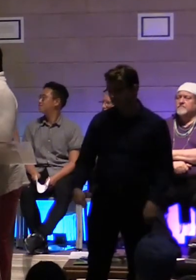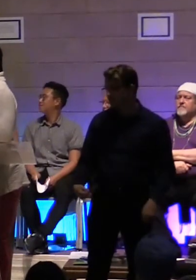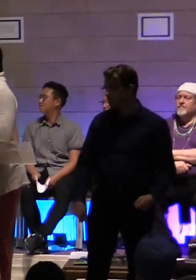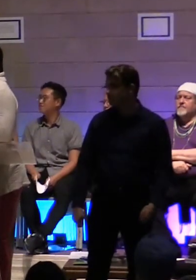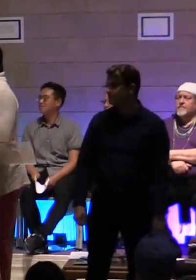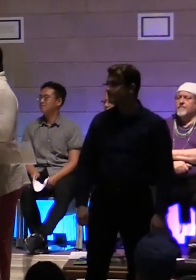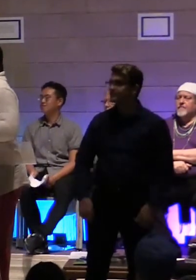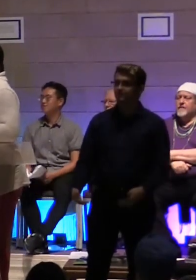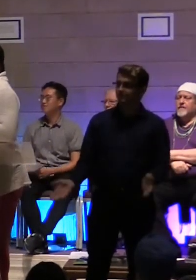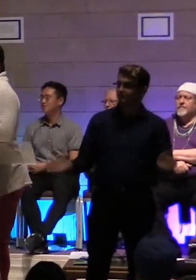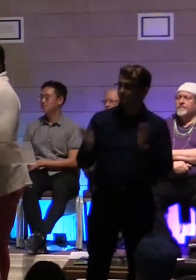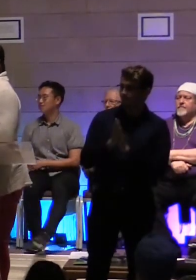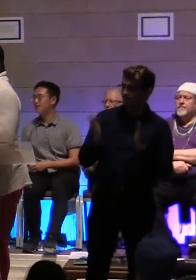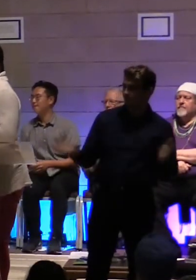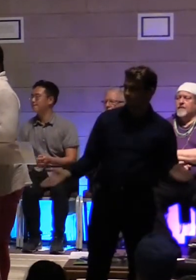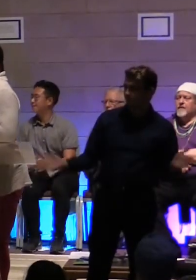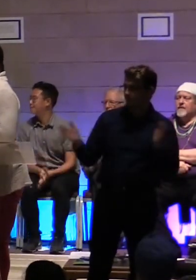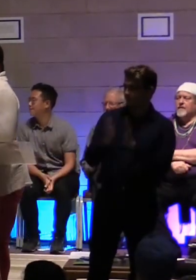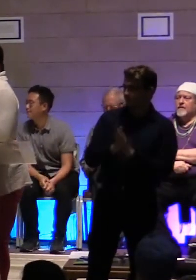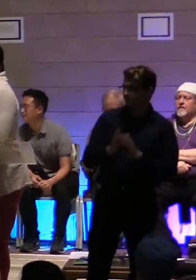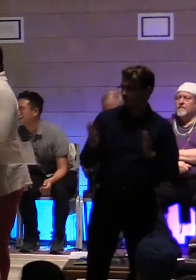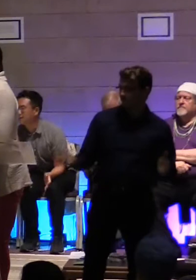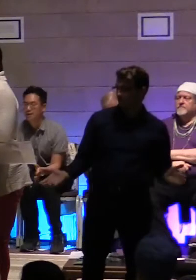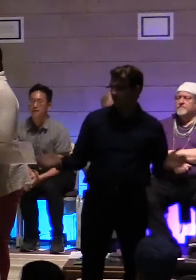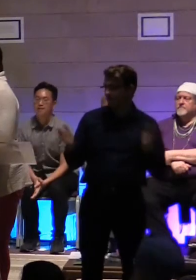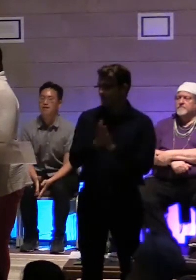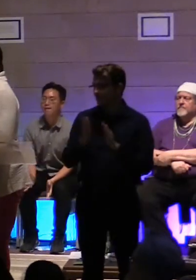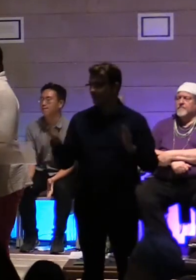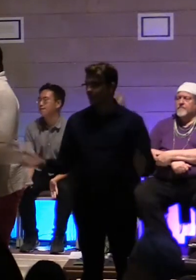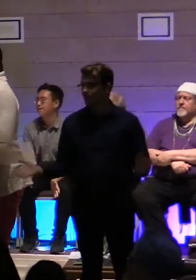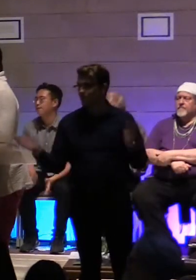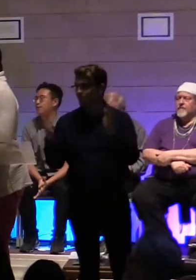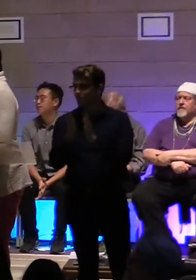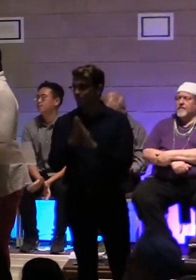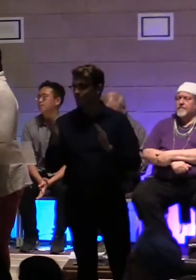Come on, y'all can stand up for a minute. Come on, we're going to have a little bit of church.